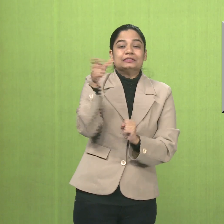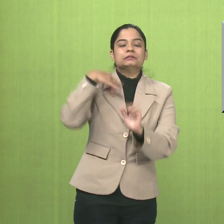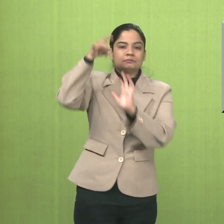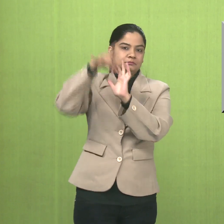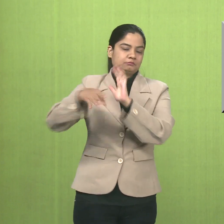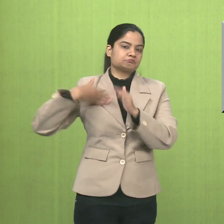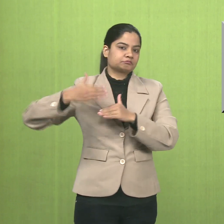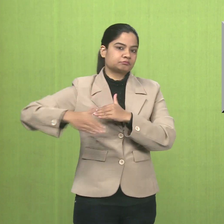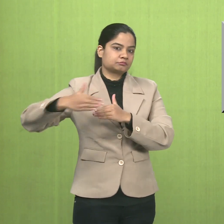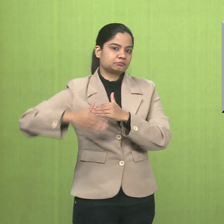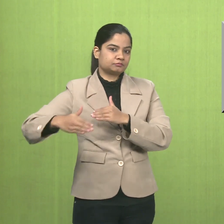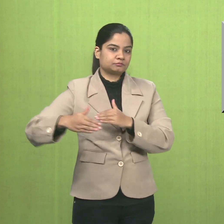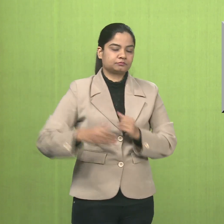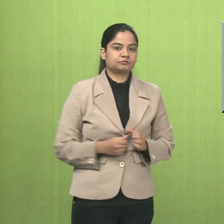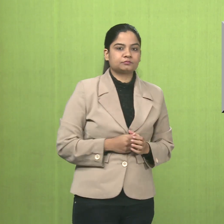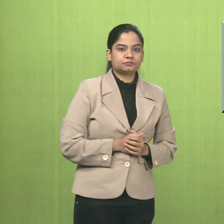labor. You'll know more about it in the chapter.